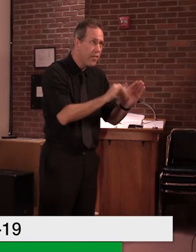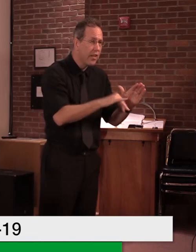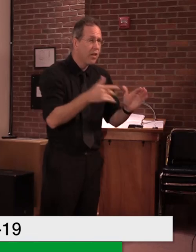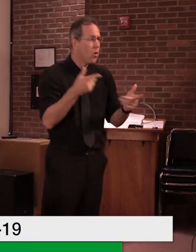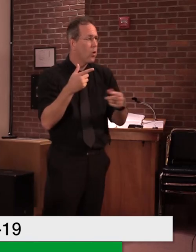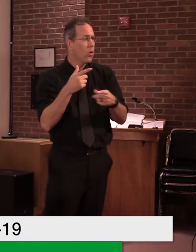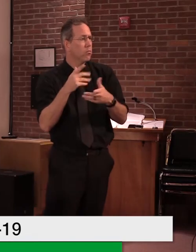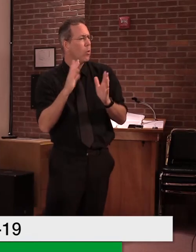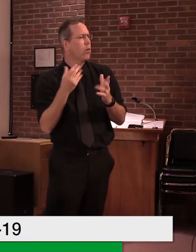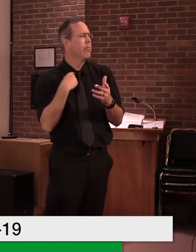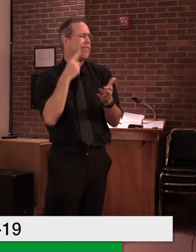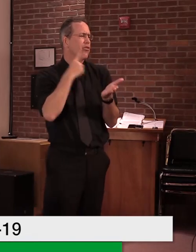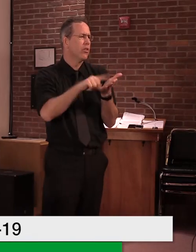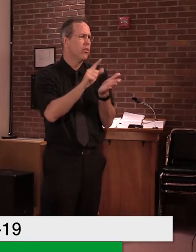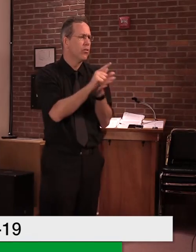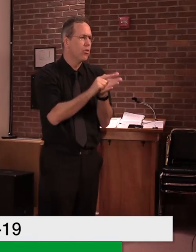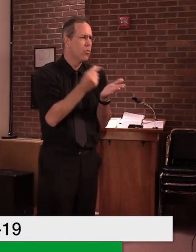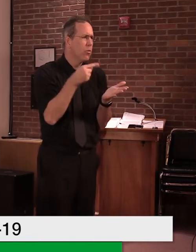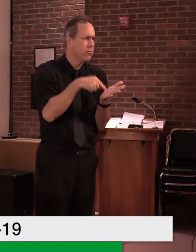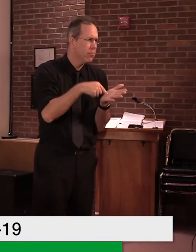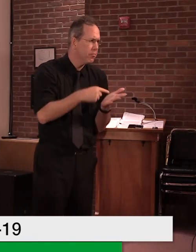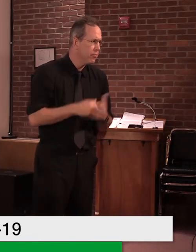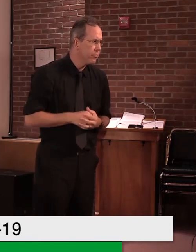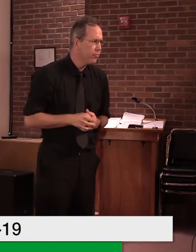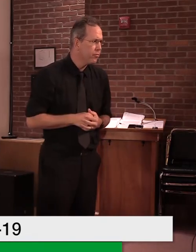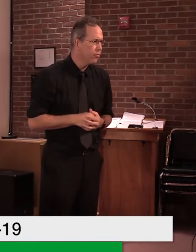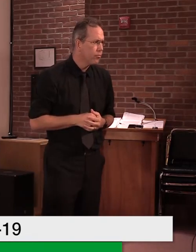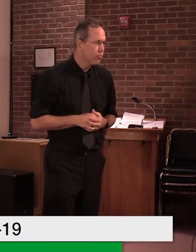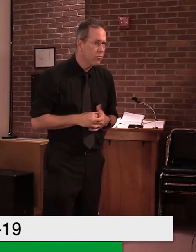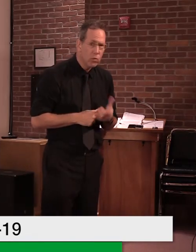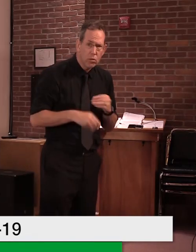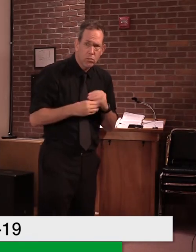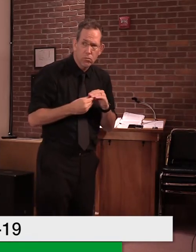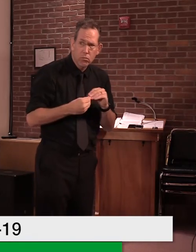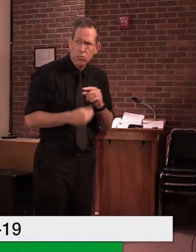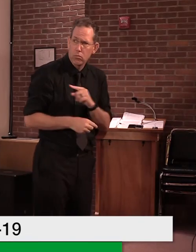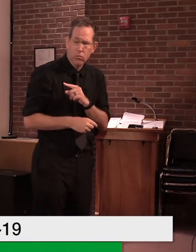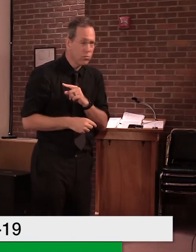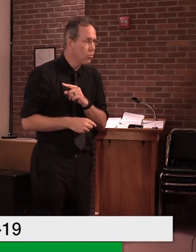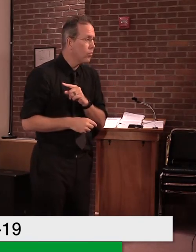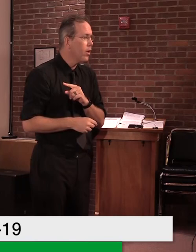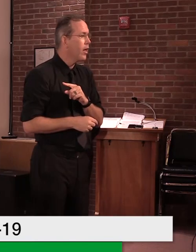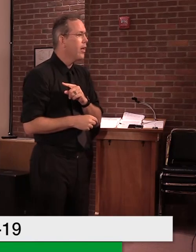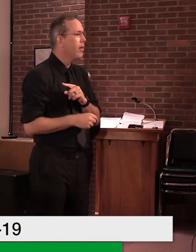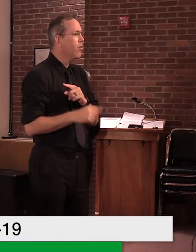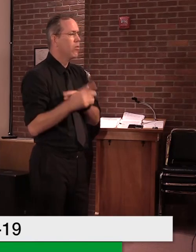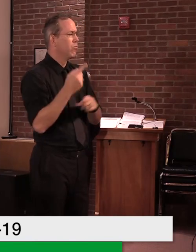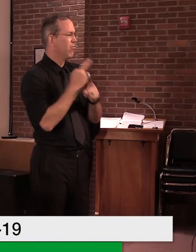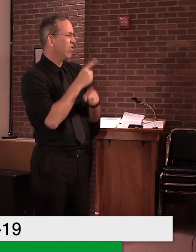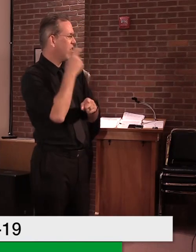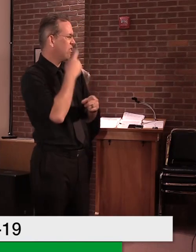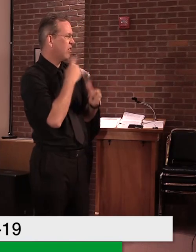that can help us. Yeah. Is there anything else you want to add to that, Dr. Levine? That's perfect.